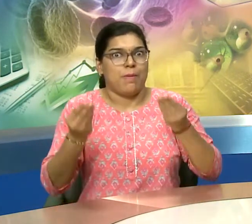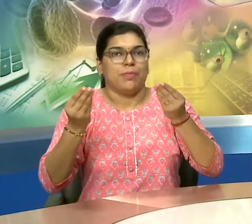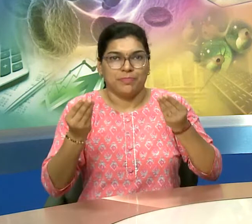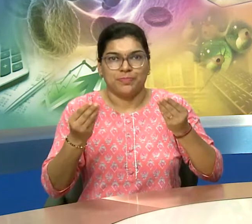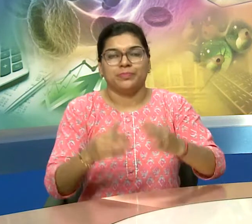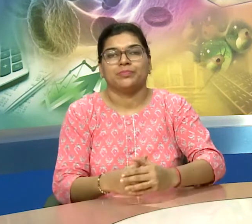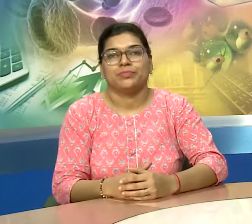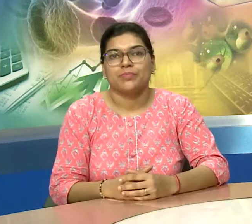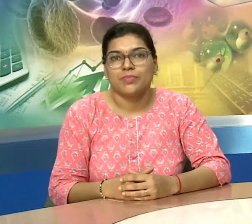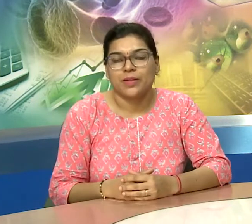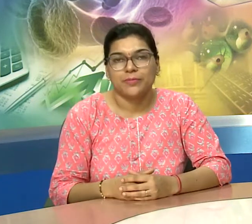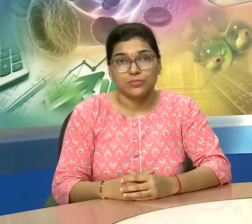of the time.